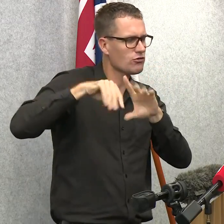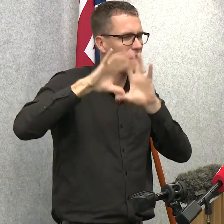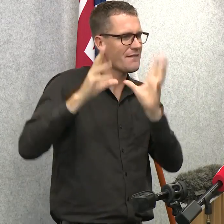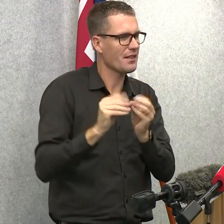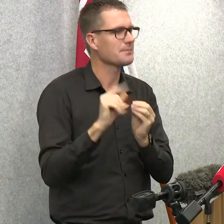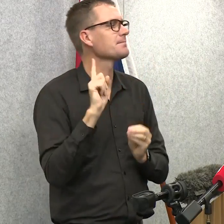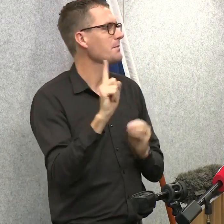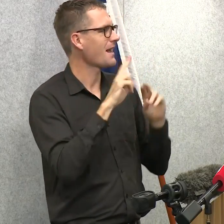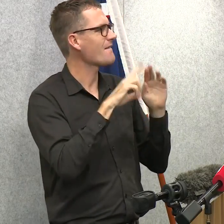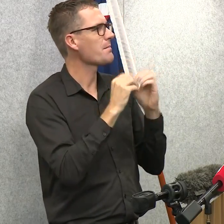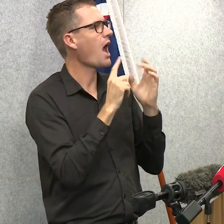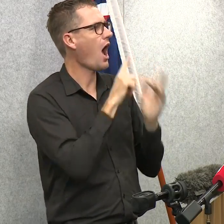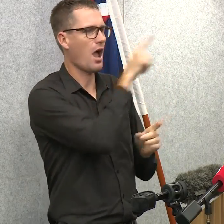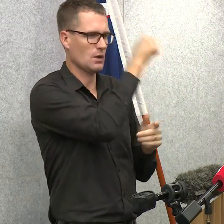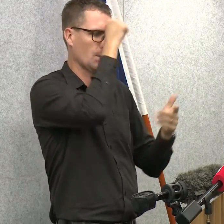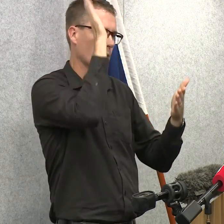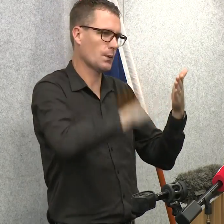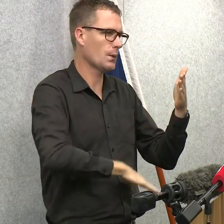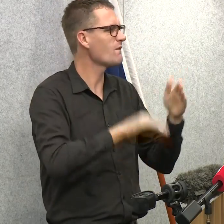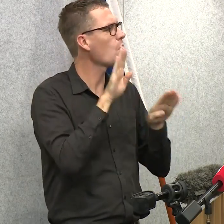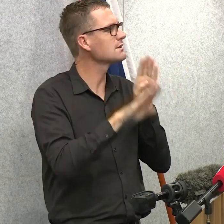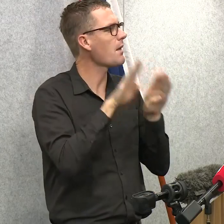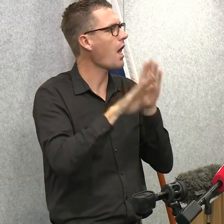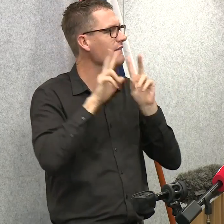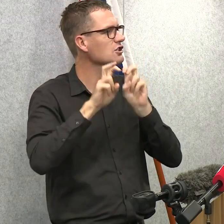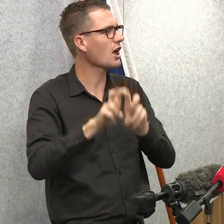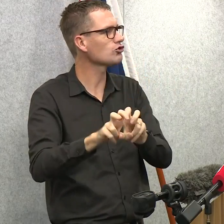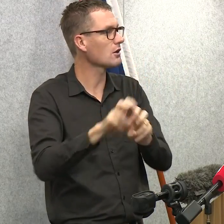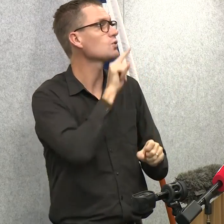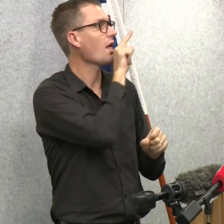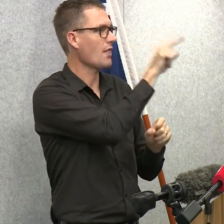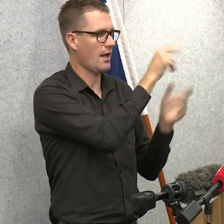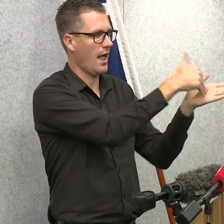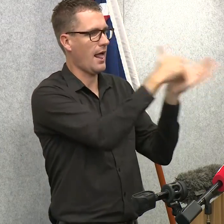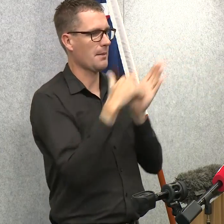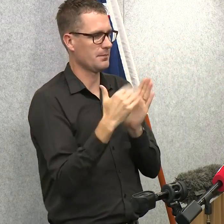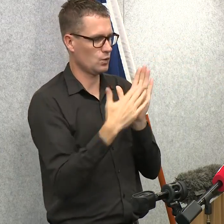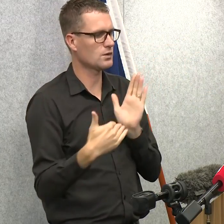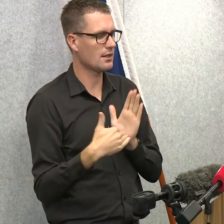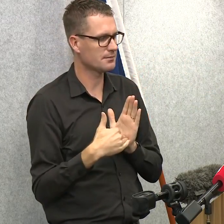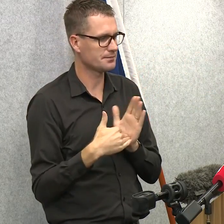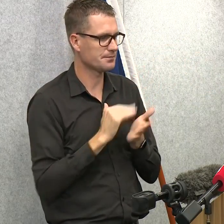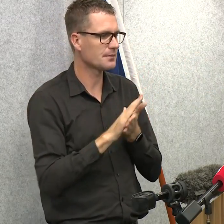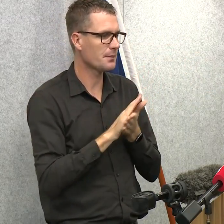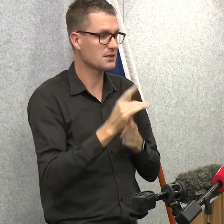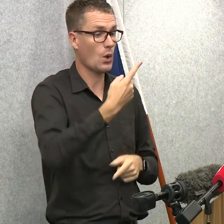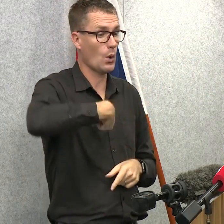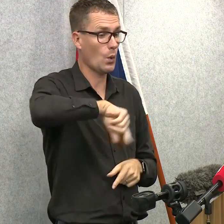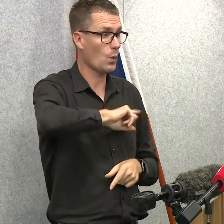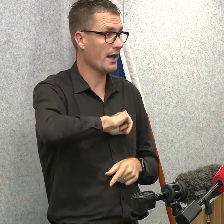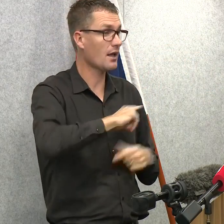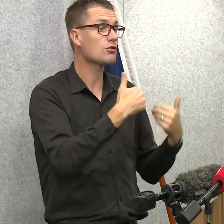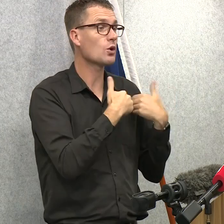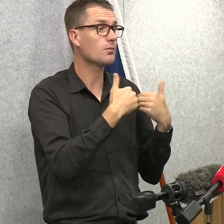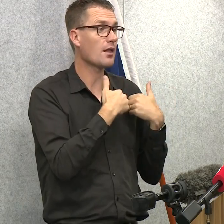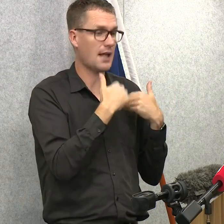of investigations, so they're lending their expertise to the New Zealanders. So we have the responsibility to head